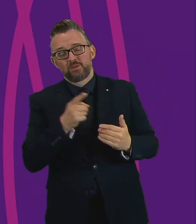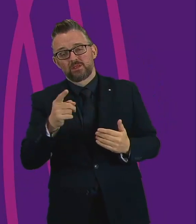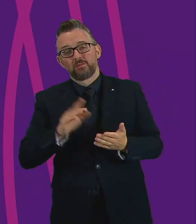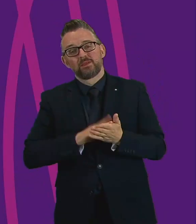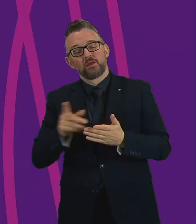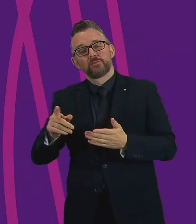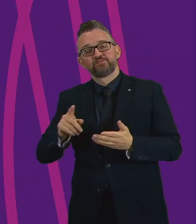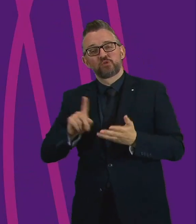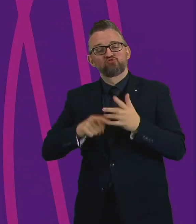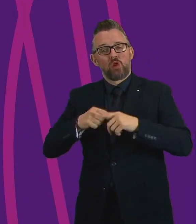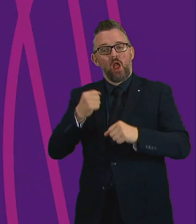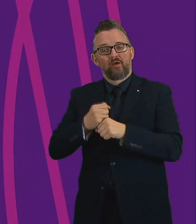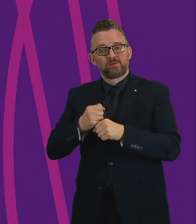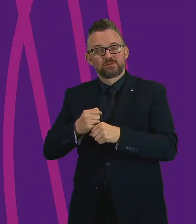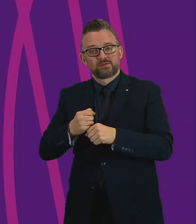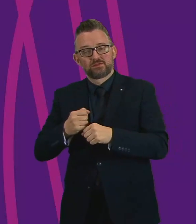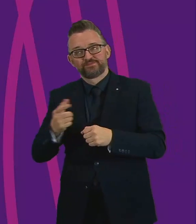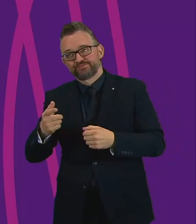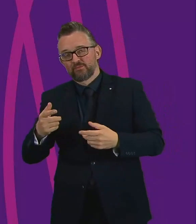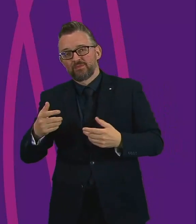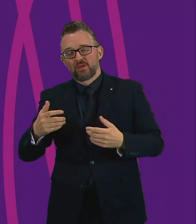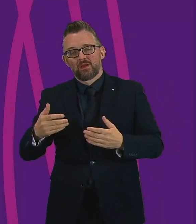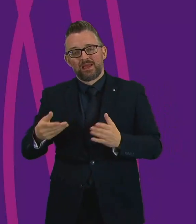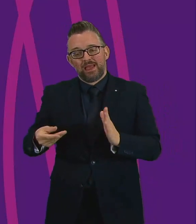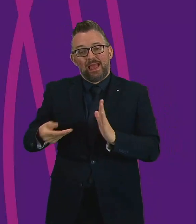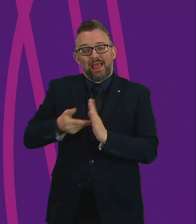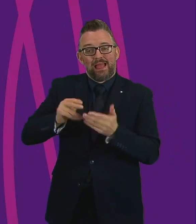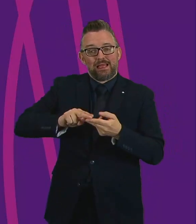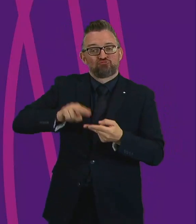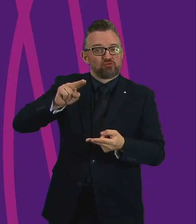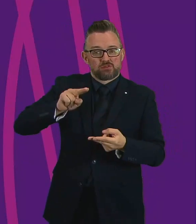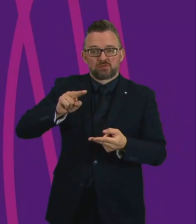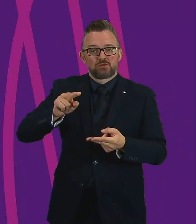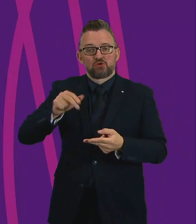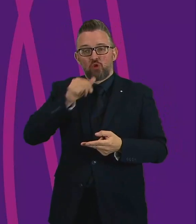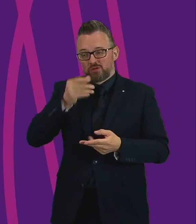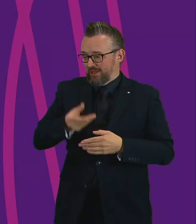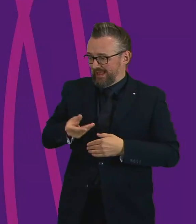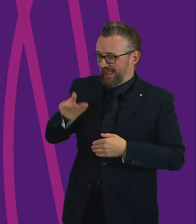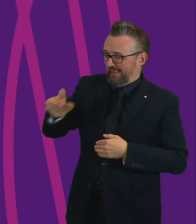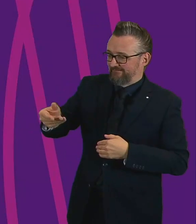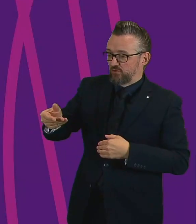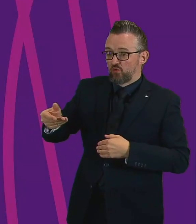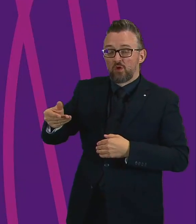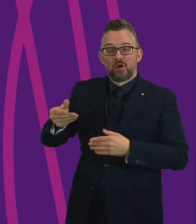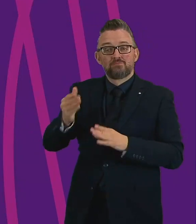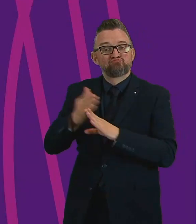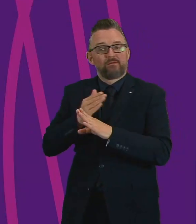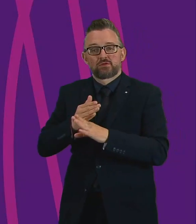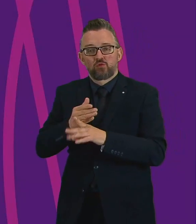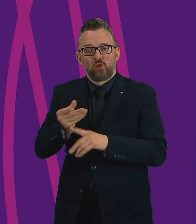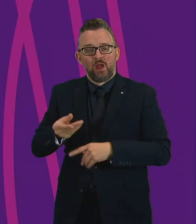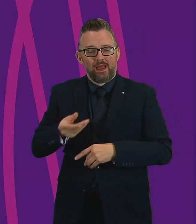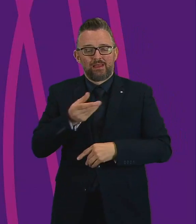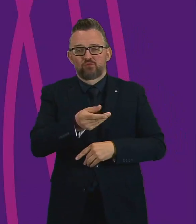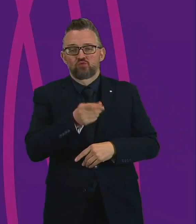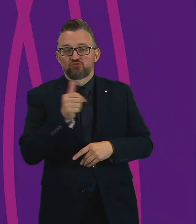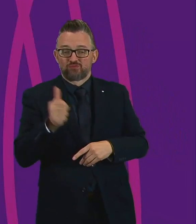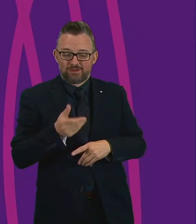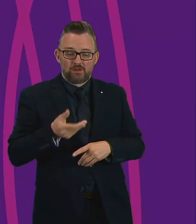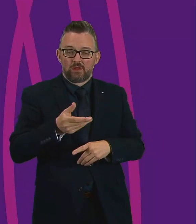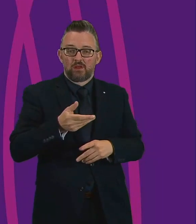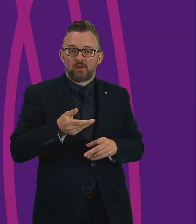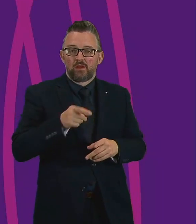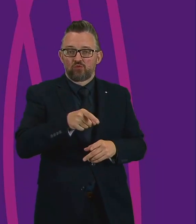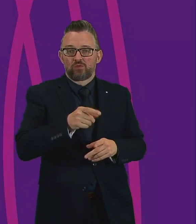UK government, as the interest due on this debt is now no longer due to private sector, but to a central bank that it owns. And I think there's 2 consequences of this,